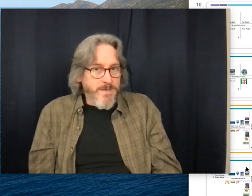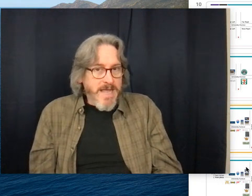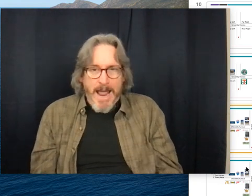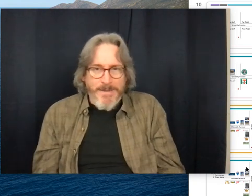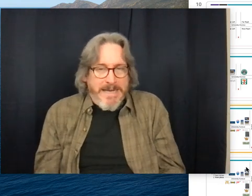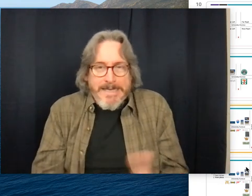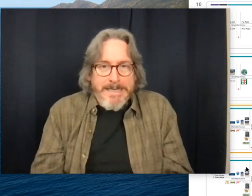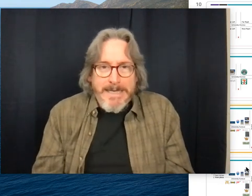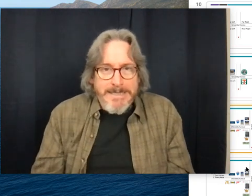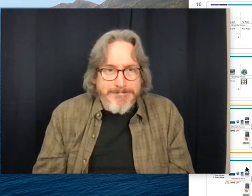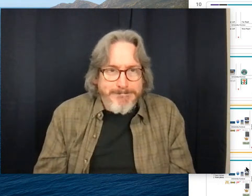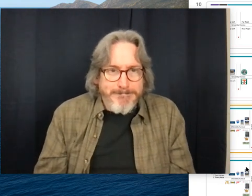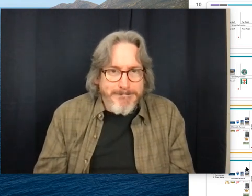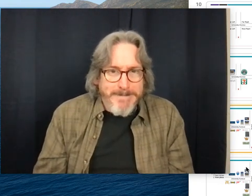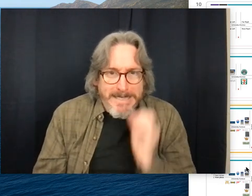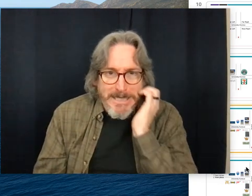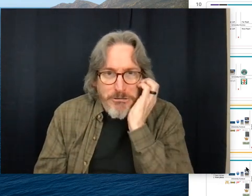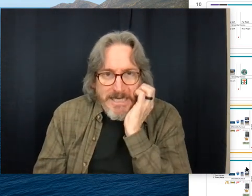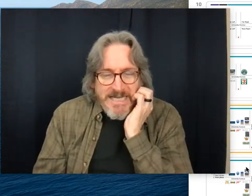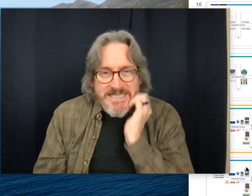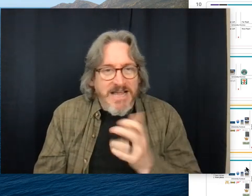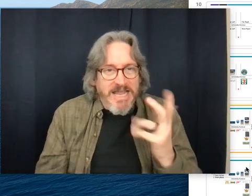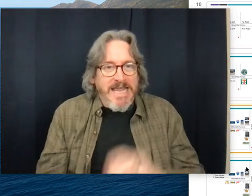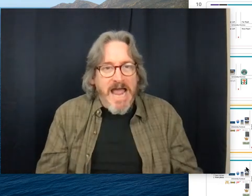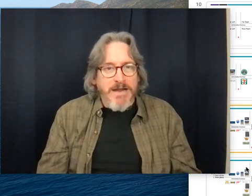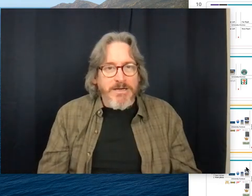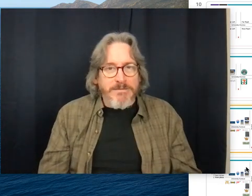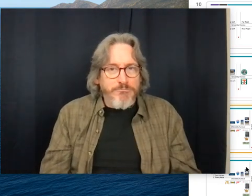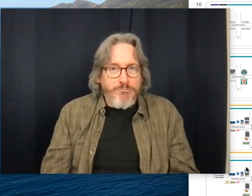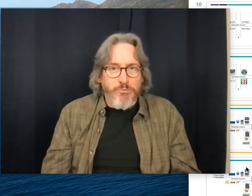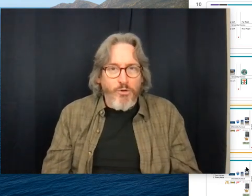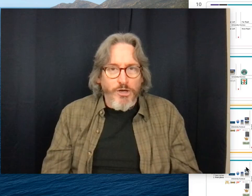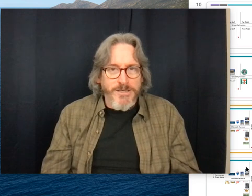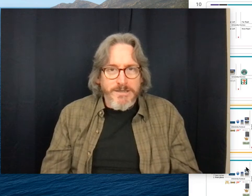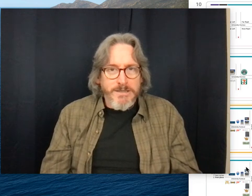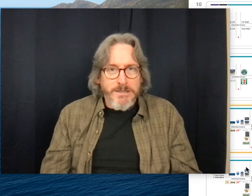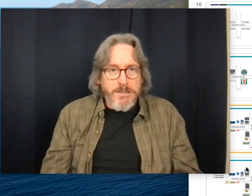All right. I mean, it literally is.